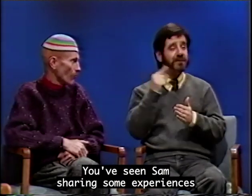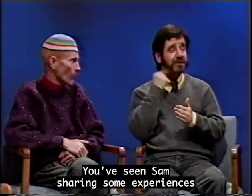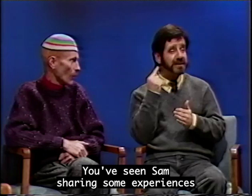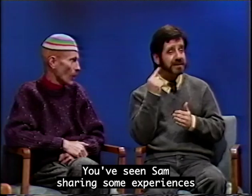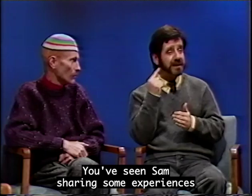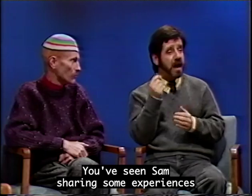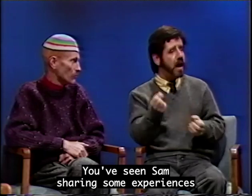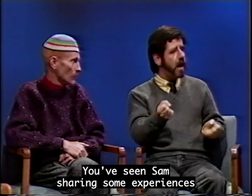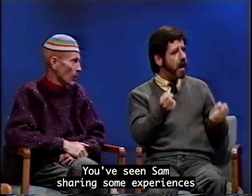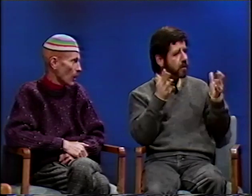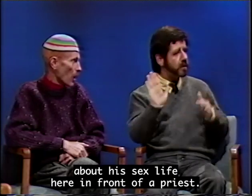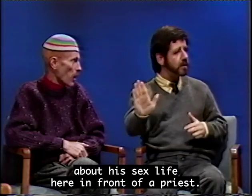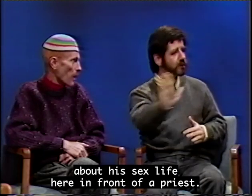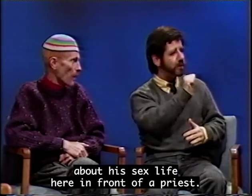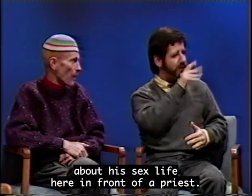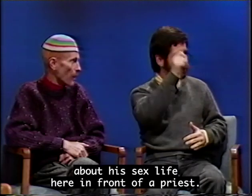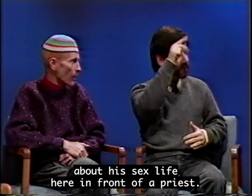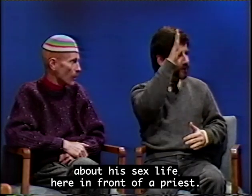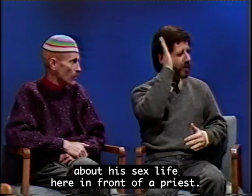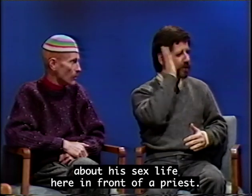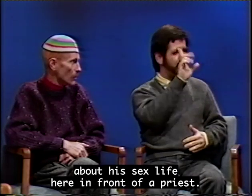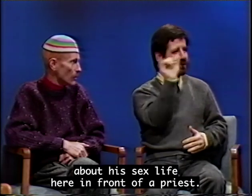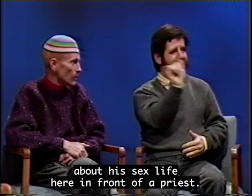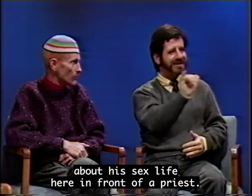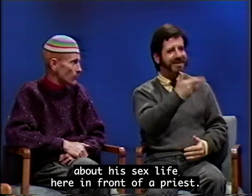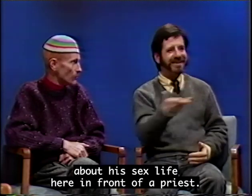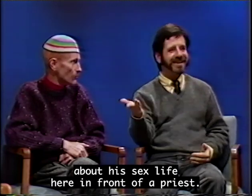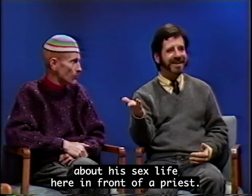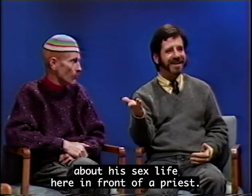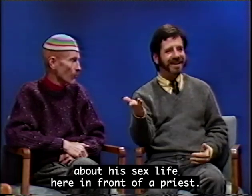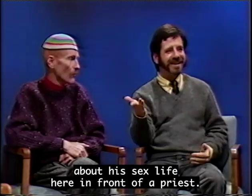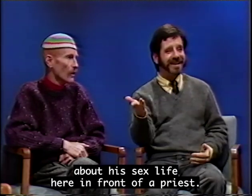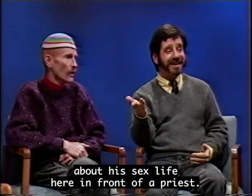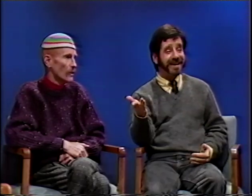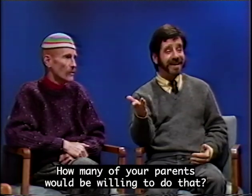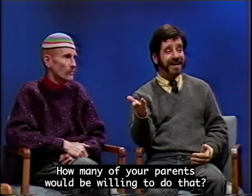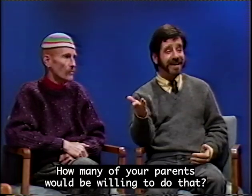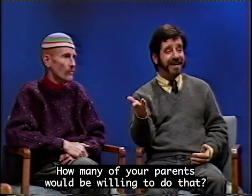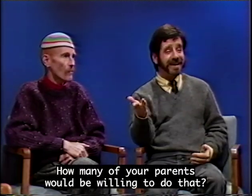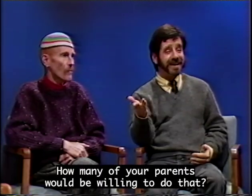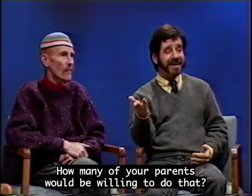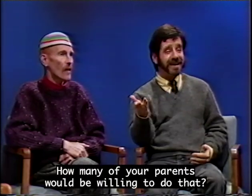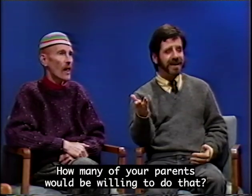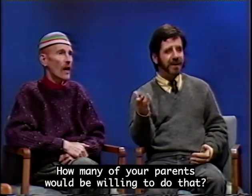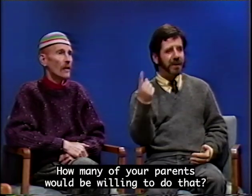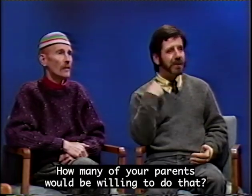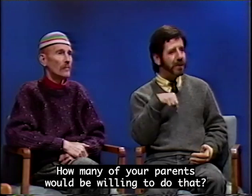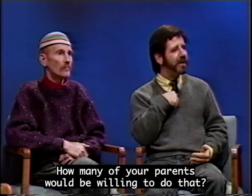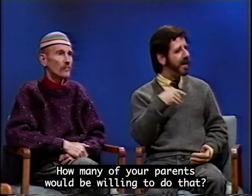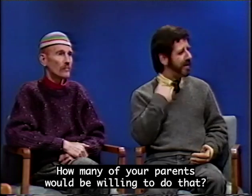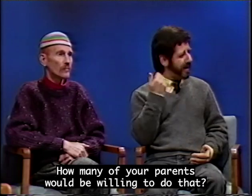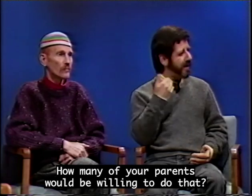some experiences about his sex life here in front of a priest. How many of your parents would be willing to do